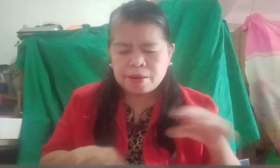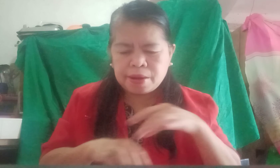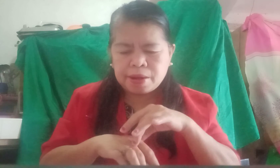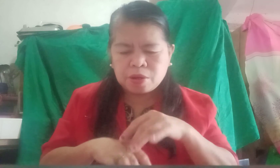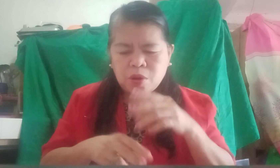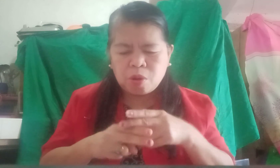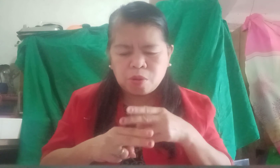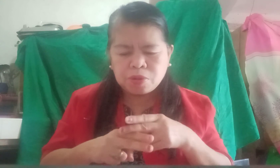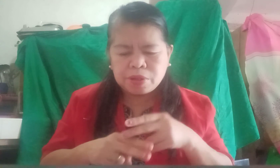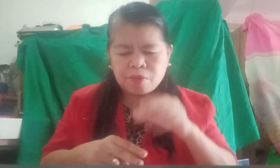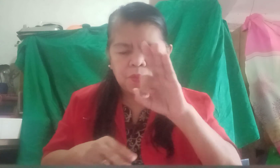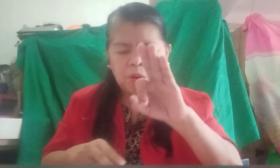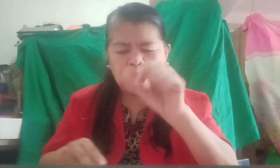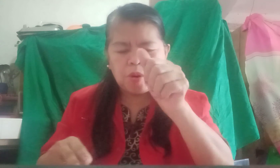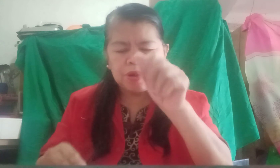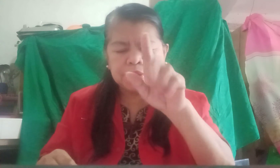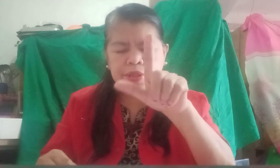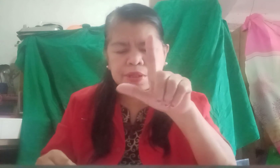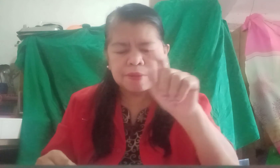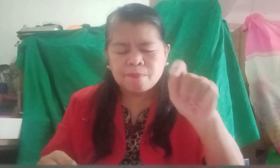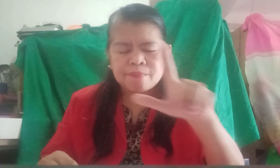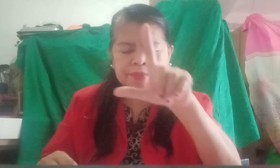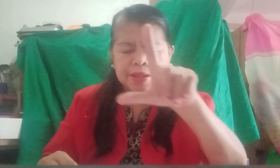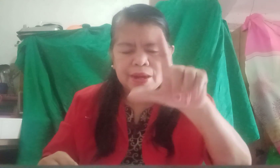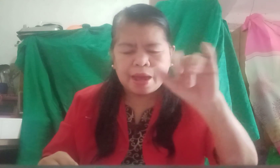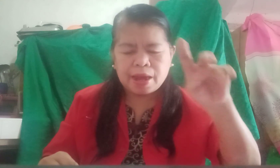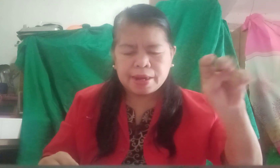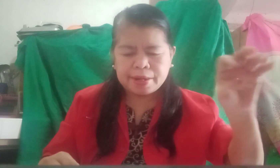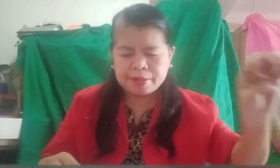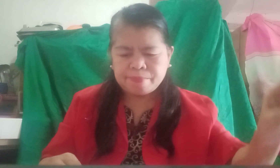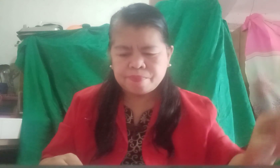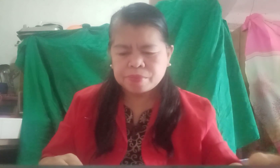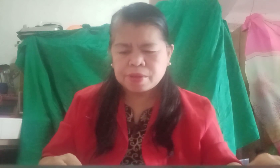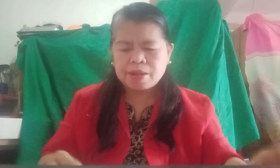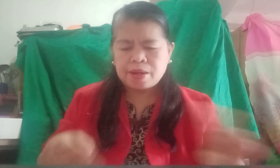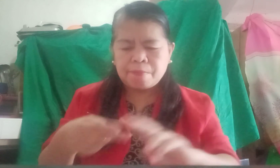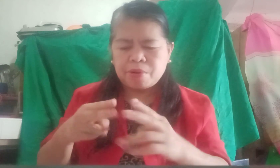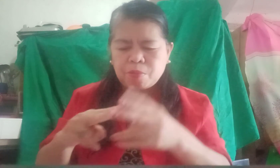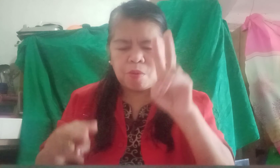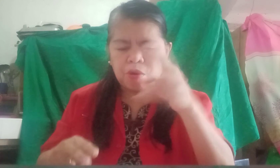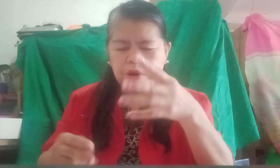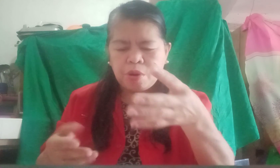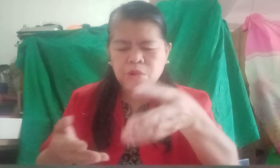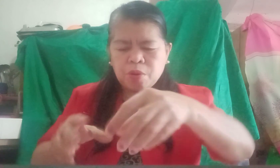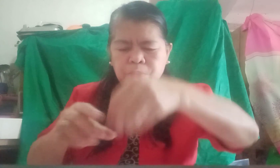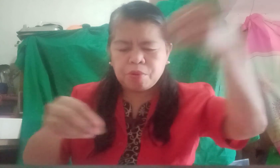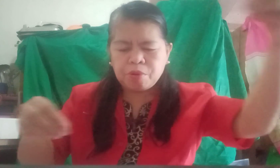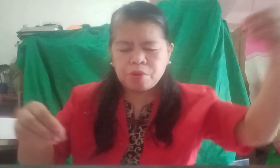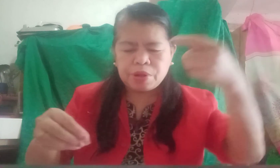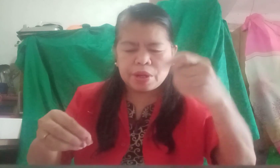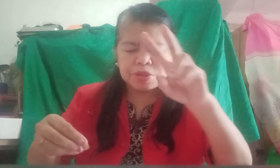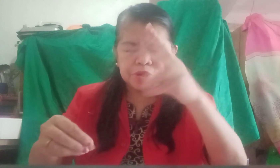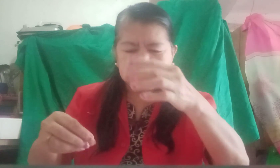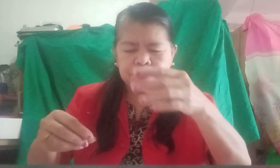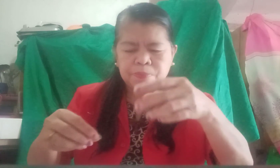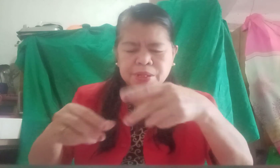earth called the fault line. Number 4, pull the two